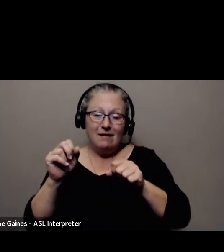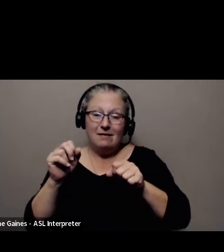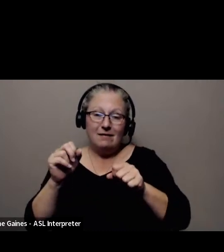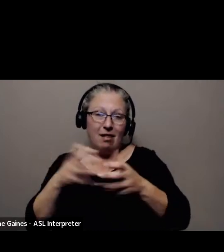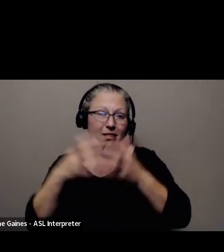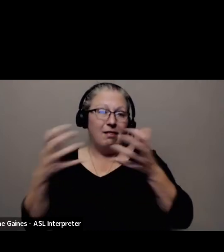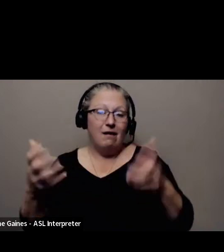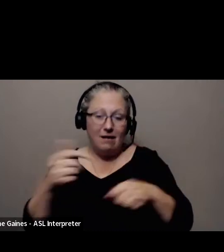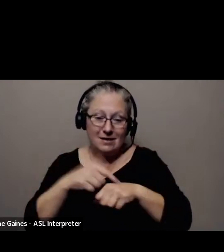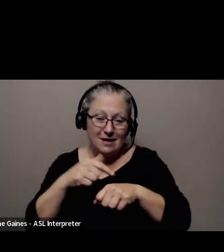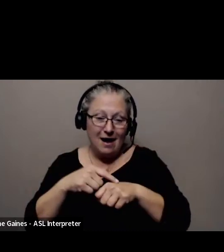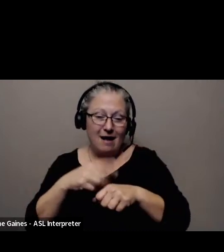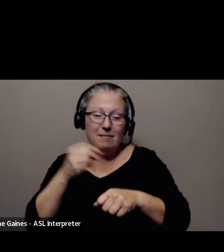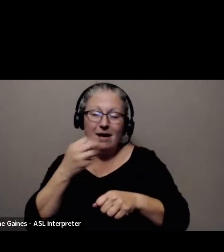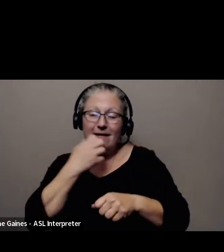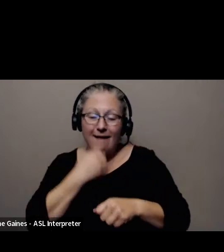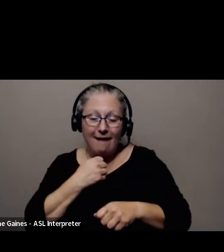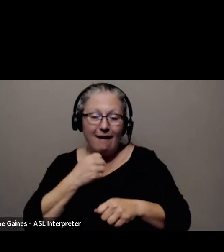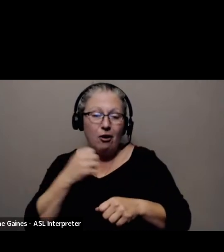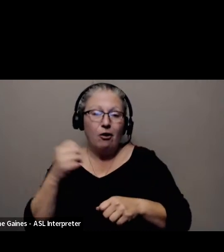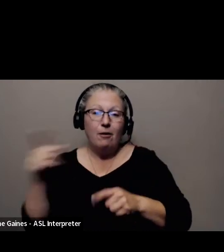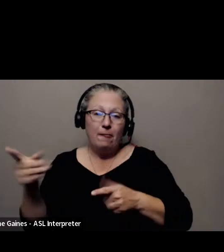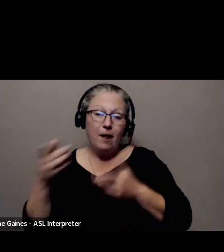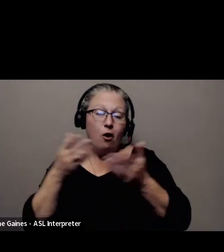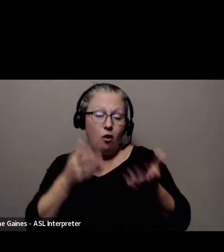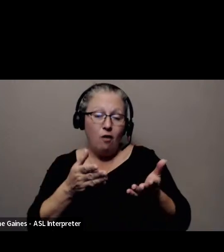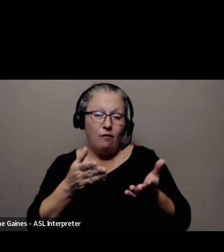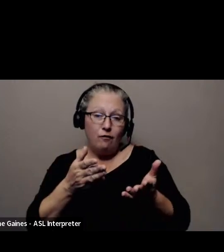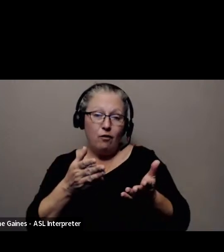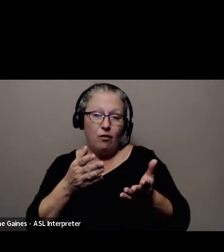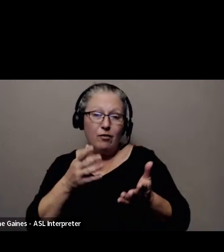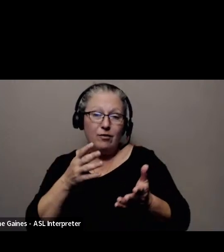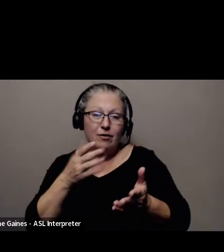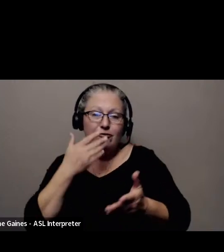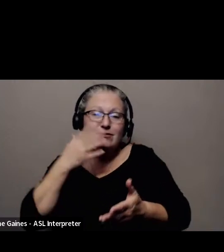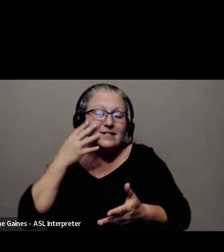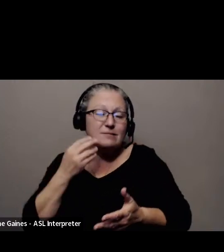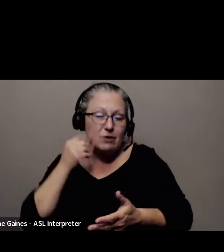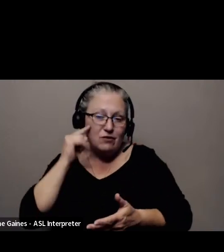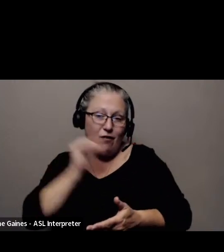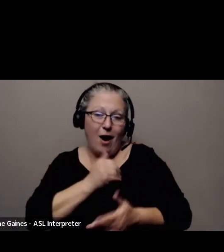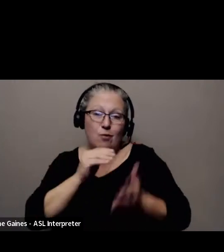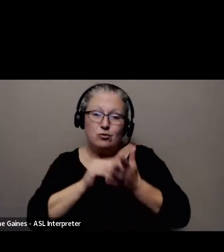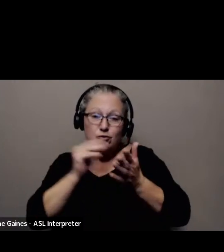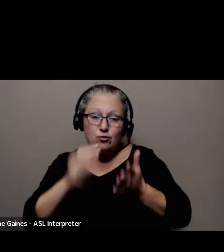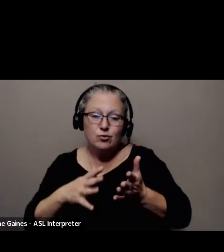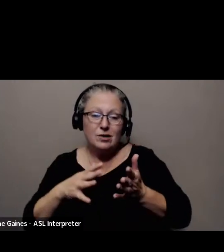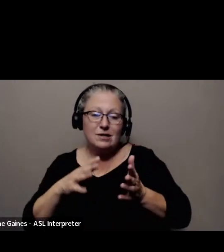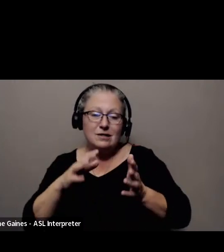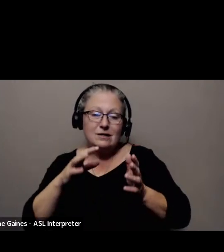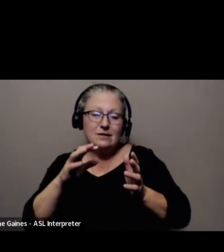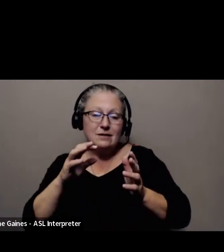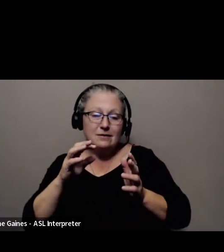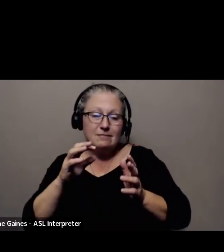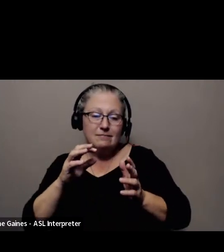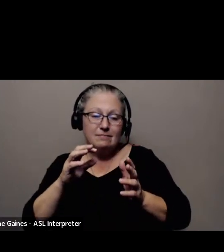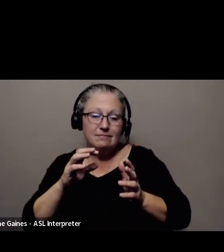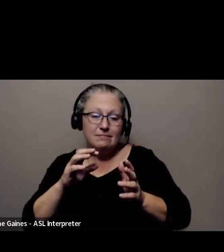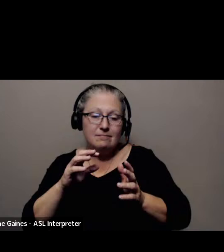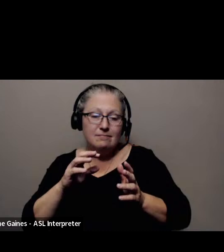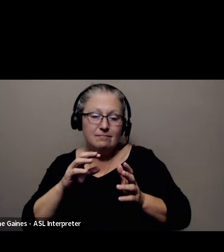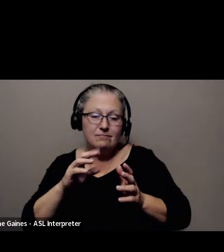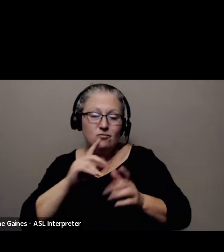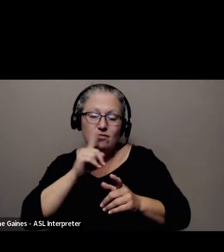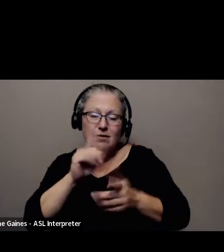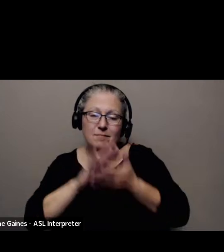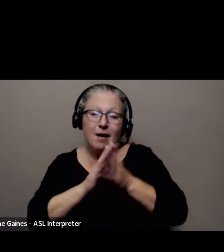much time and care, and they offer these experiences for our students to be really